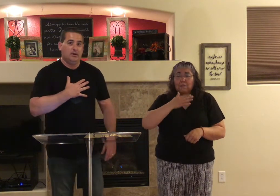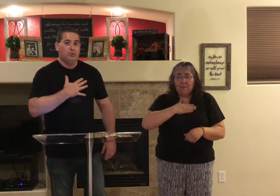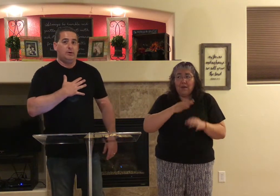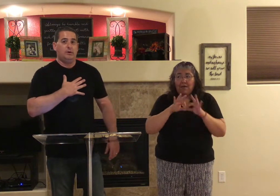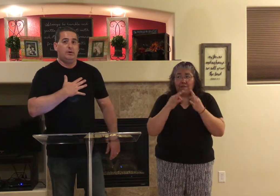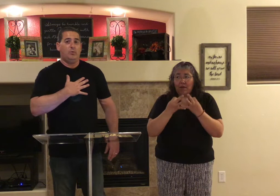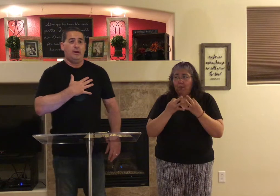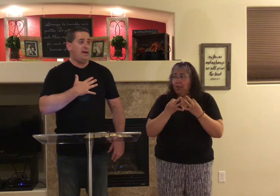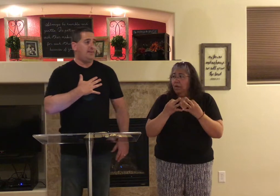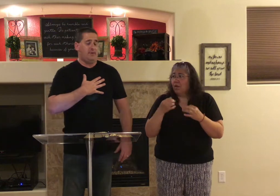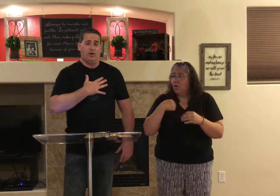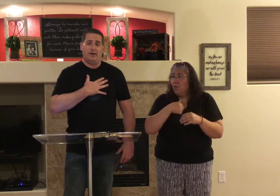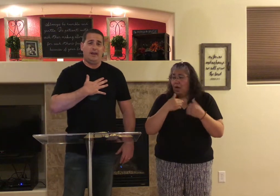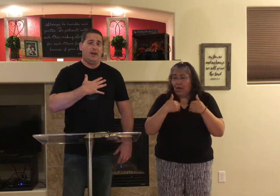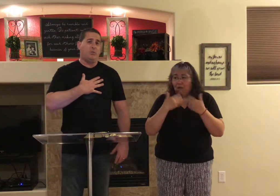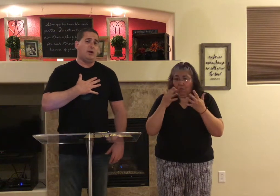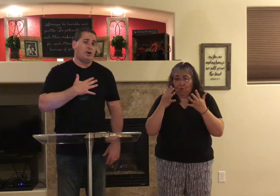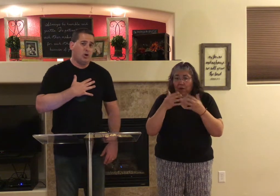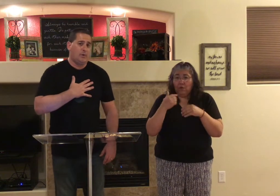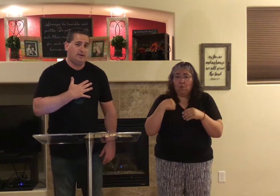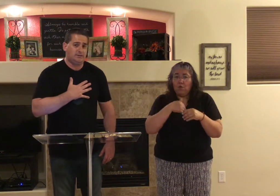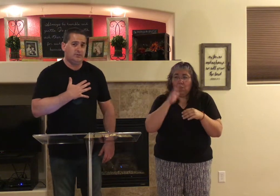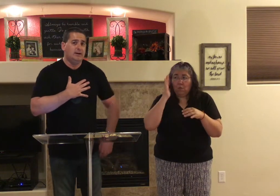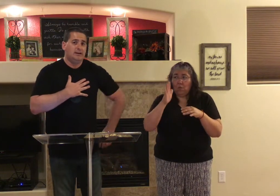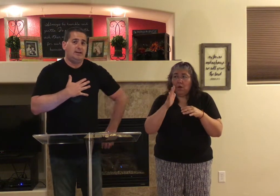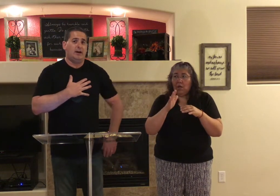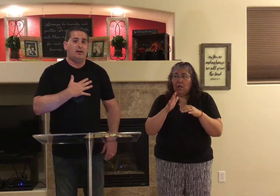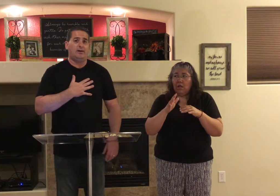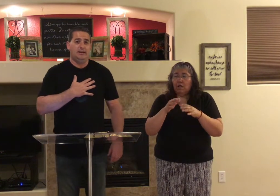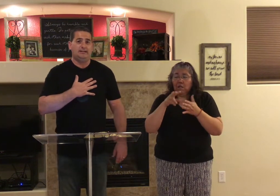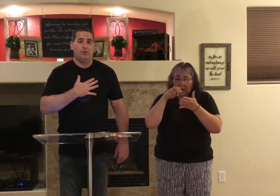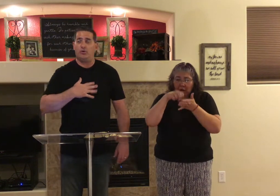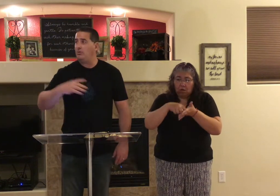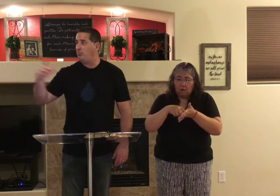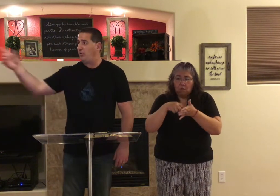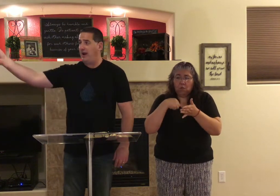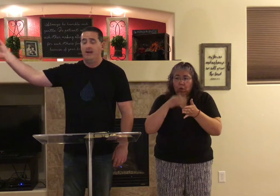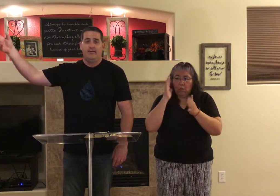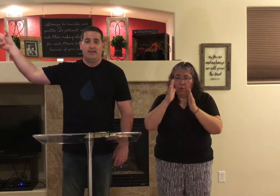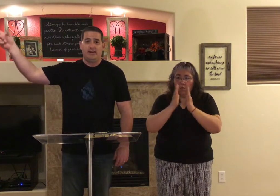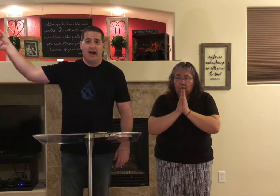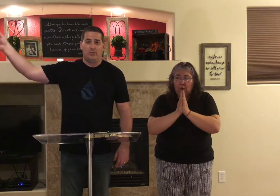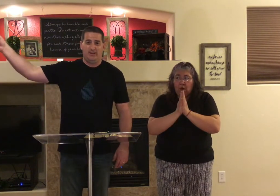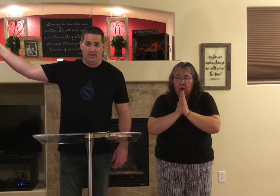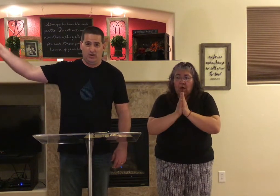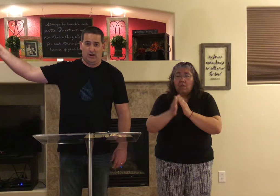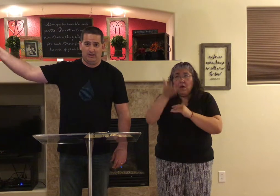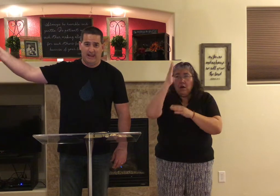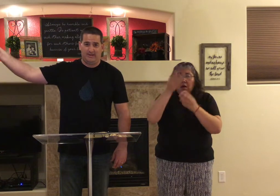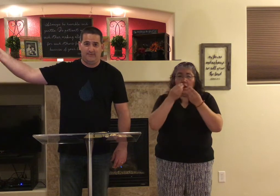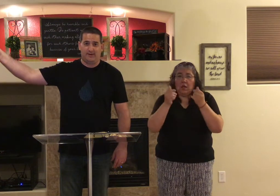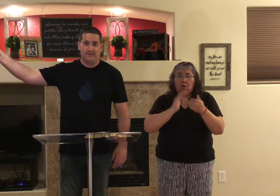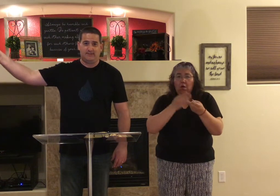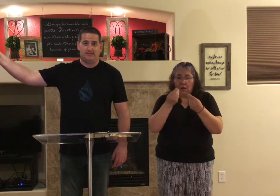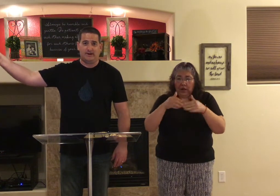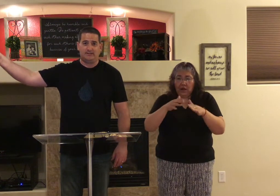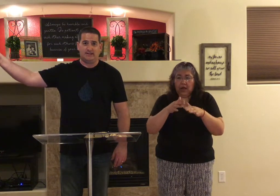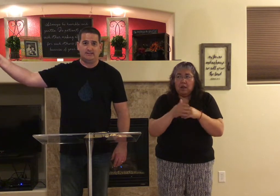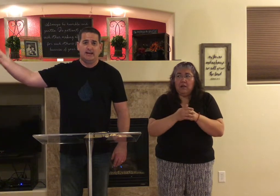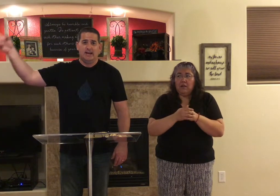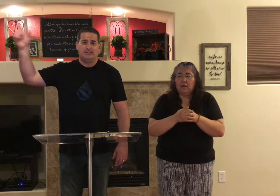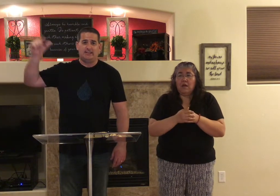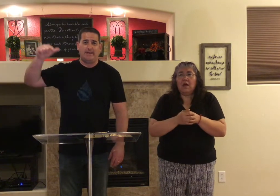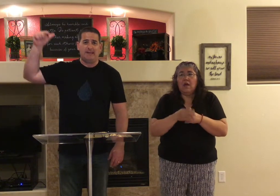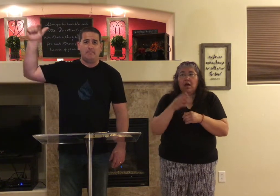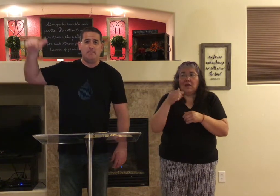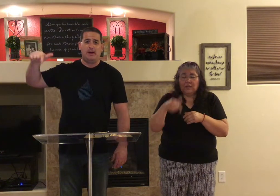family, we have already, and we are going to get on our knees and we're going to pray that God would heal our land and forgive us of our